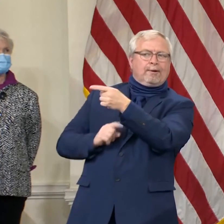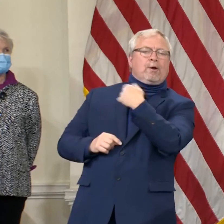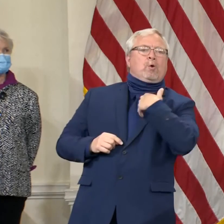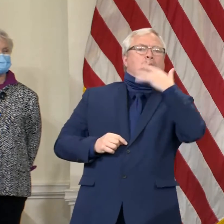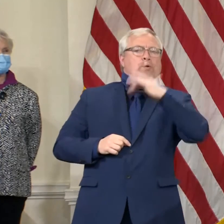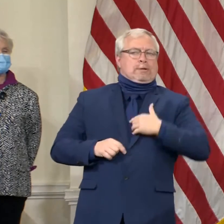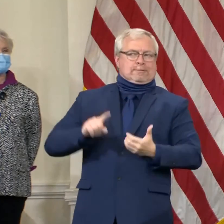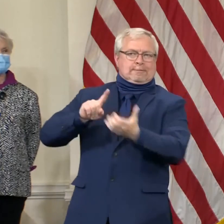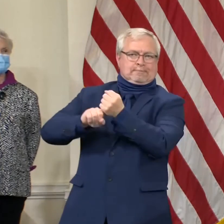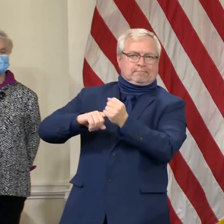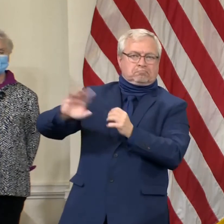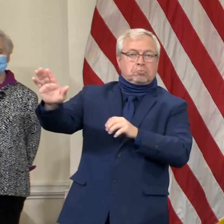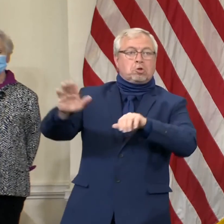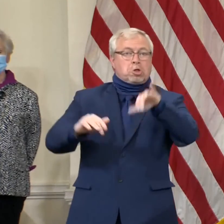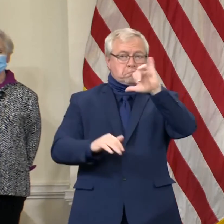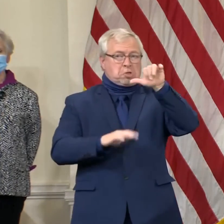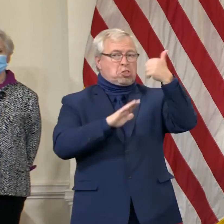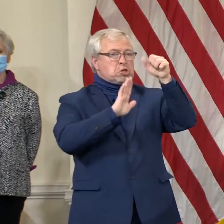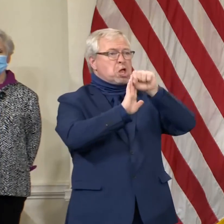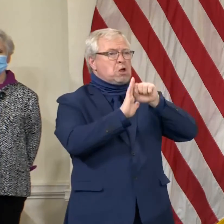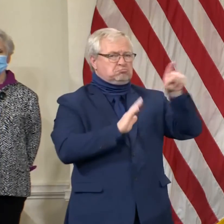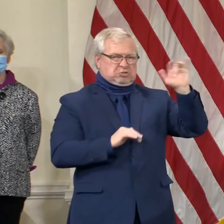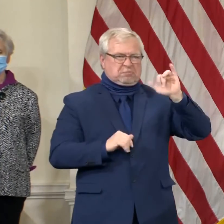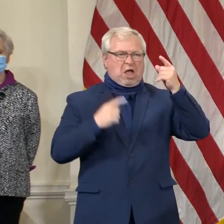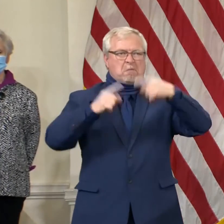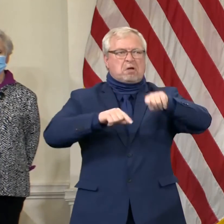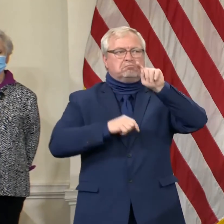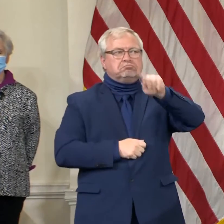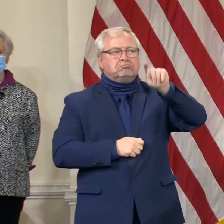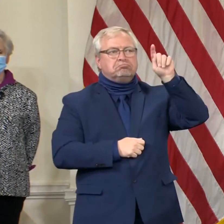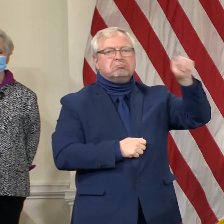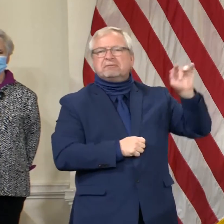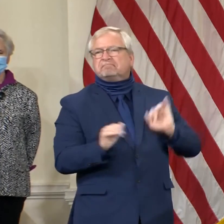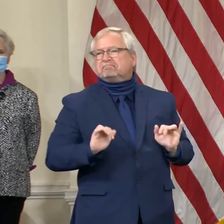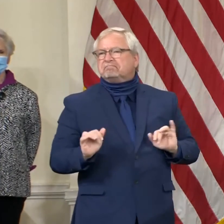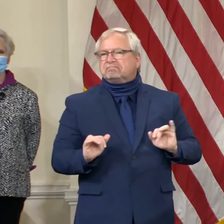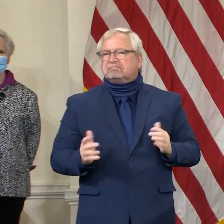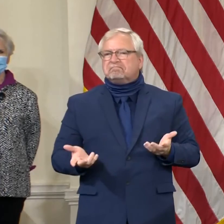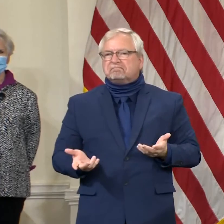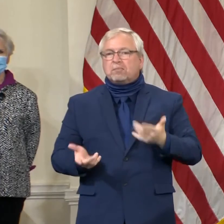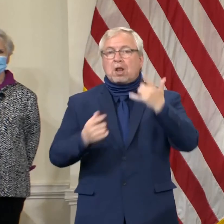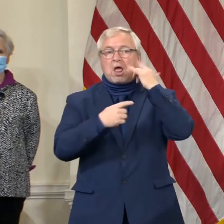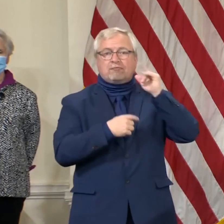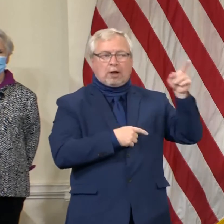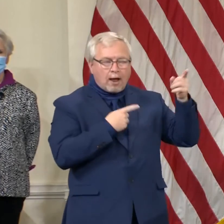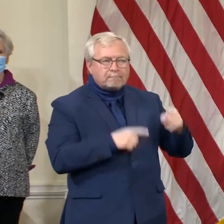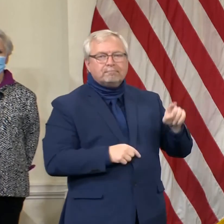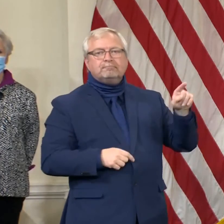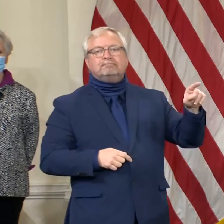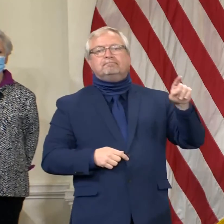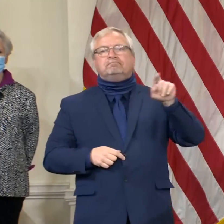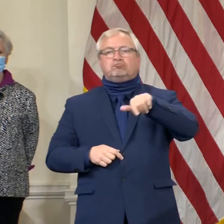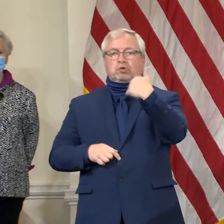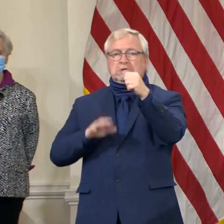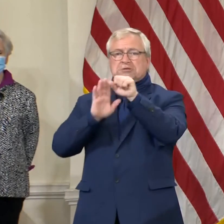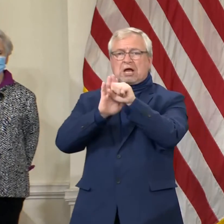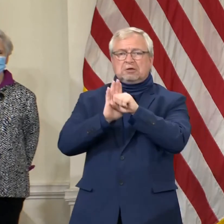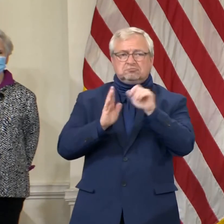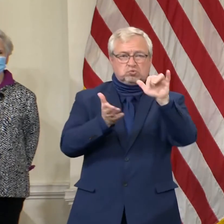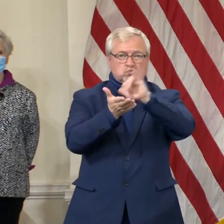lot of states much worse than this. I just talked about California. New York had a couple of situations. But